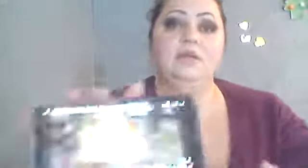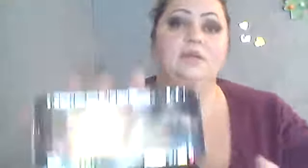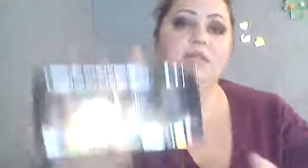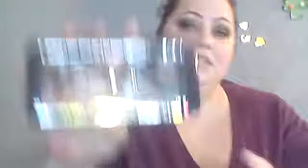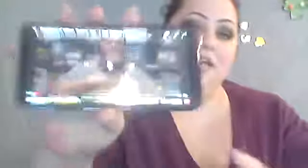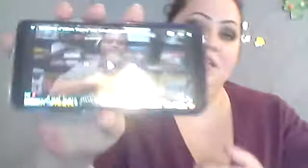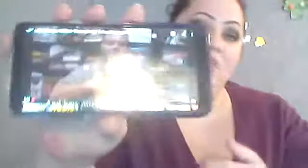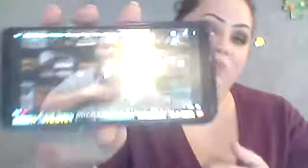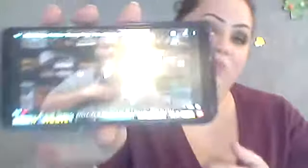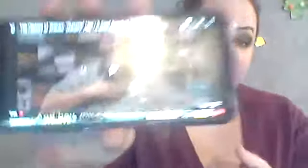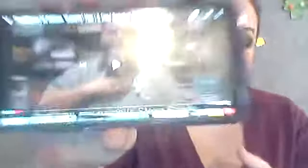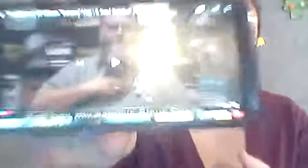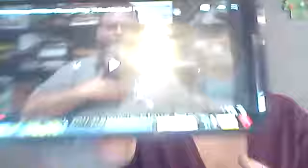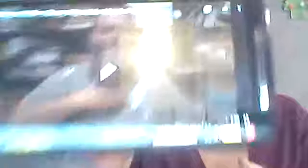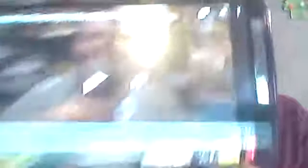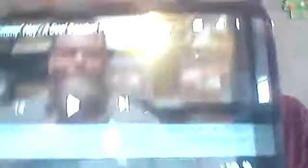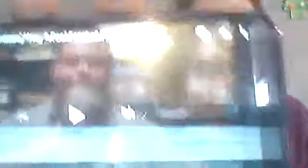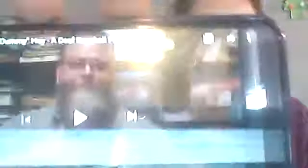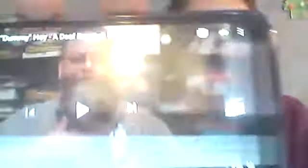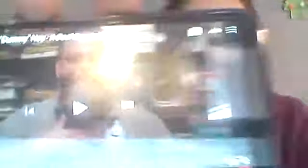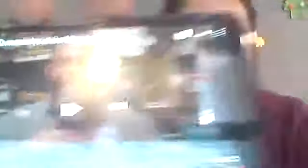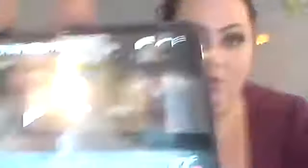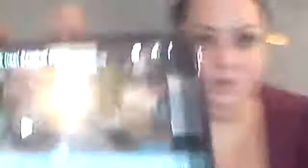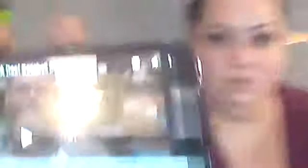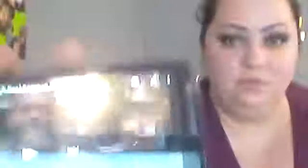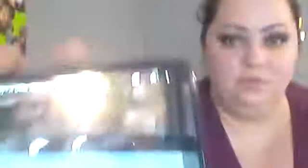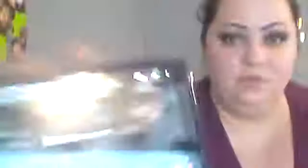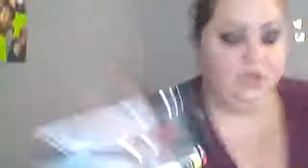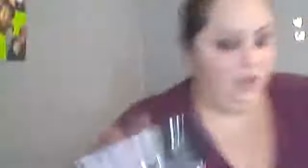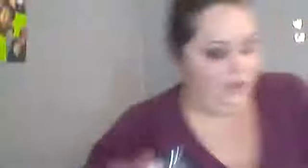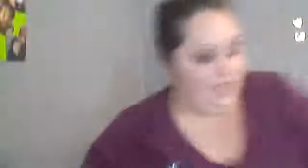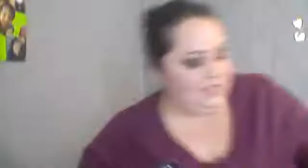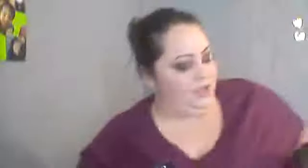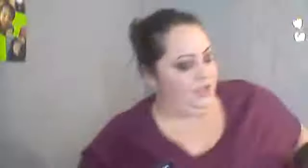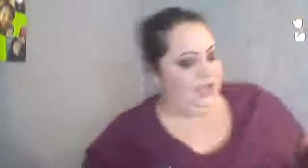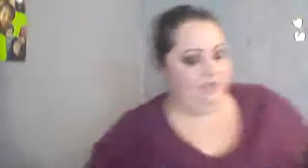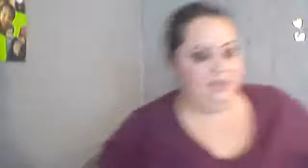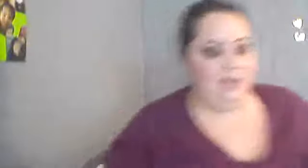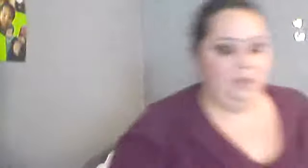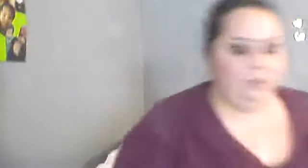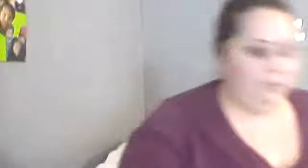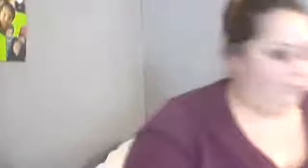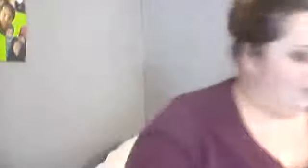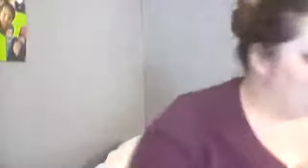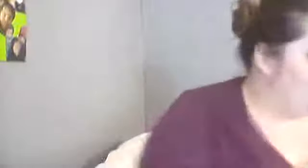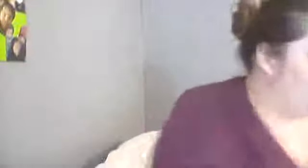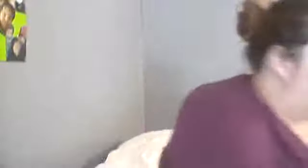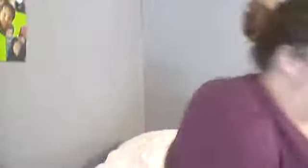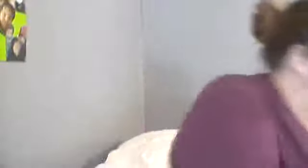this guy did a really good video too. I don't know why it won't. Okay, son, you're going to have to let mommy move around, sweetheart.